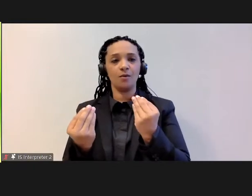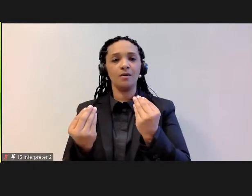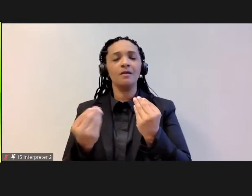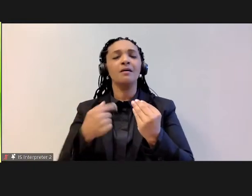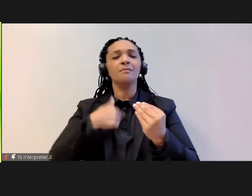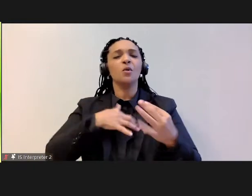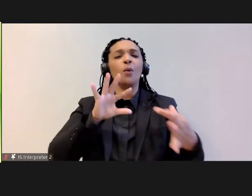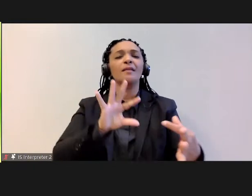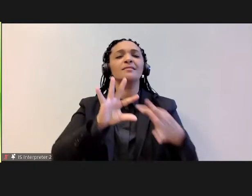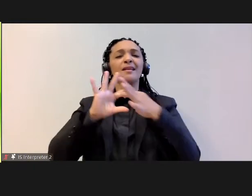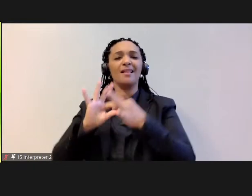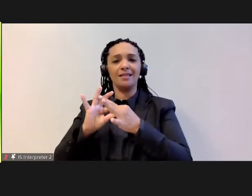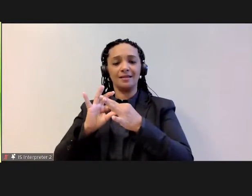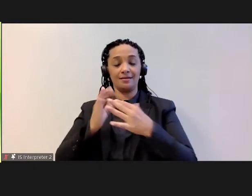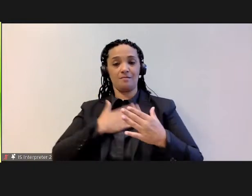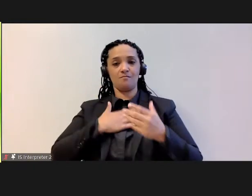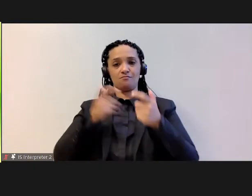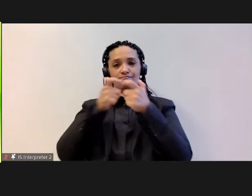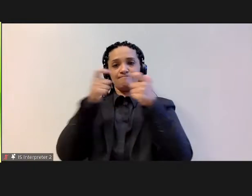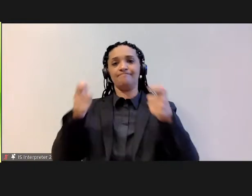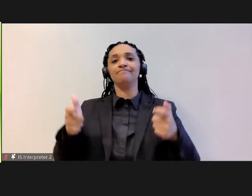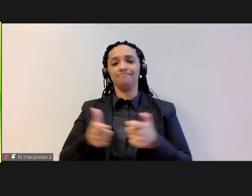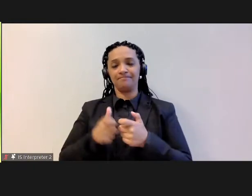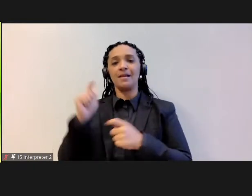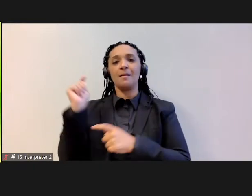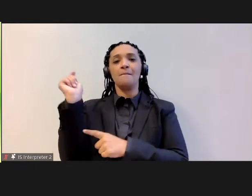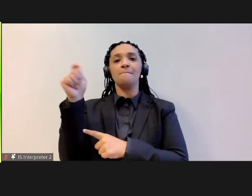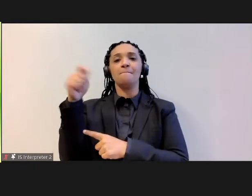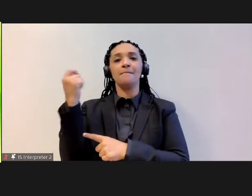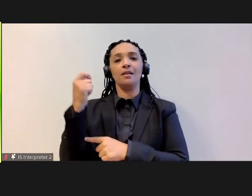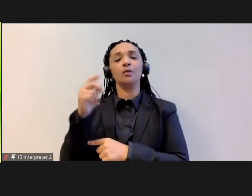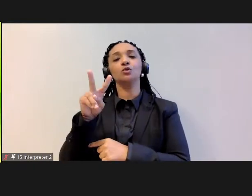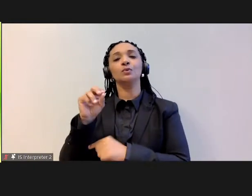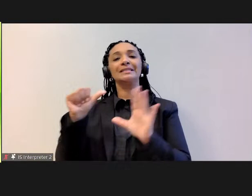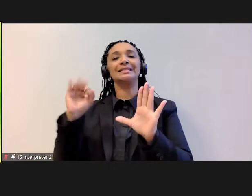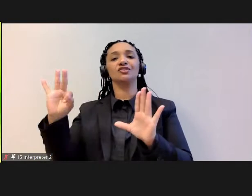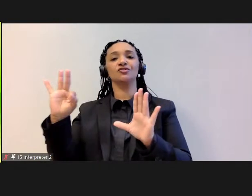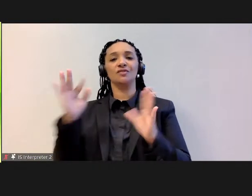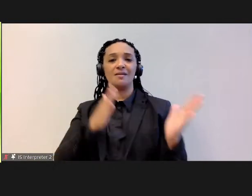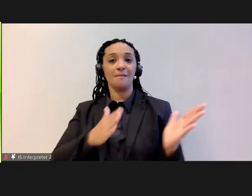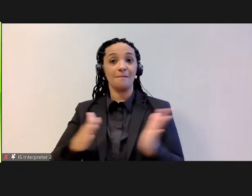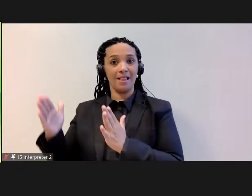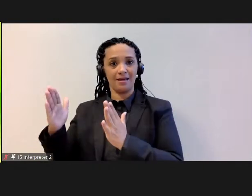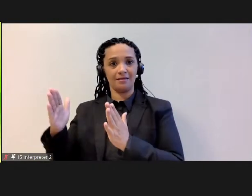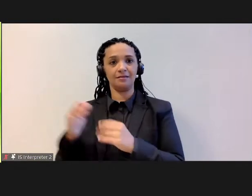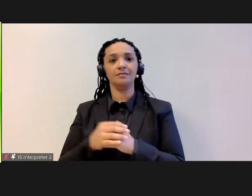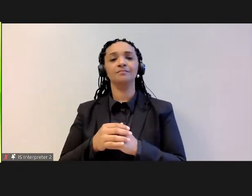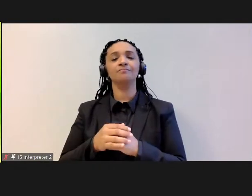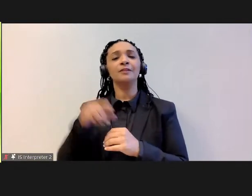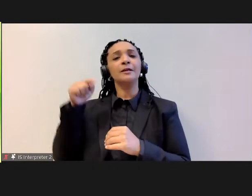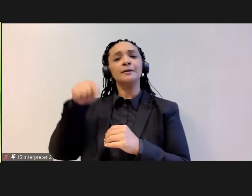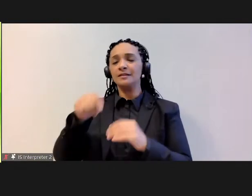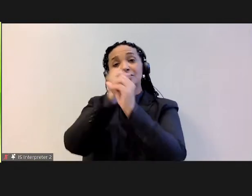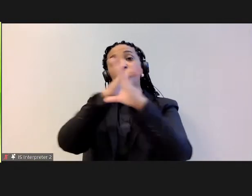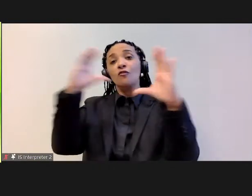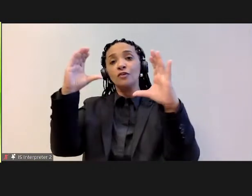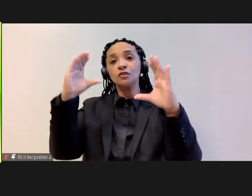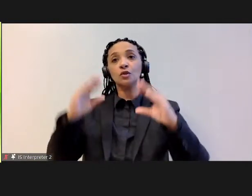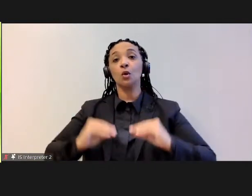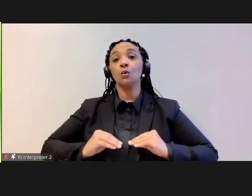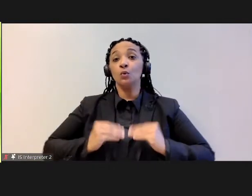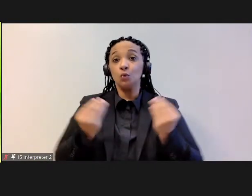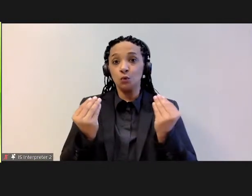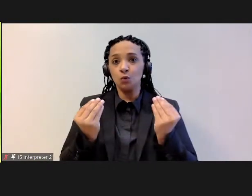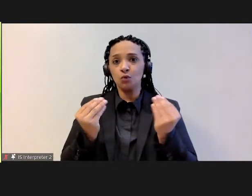to our National Development Plan, Malawi 2063, it is a youth-centric vision. So basically